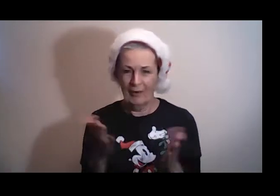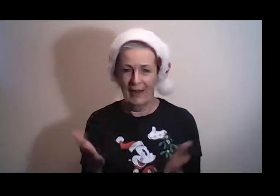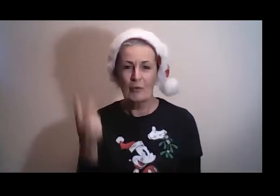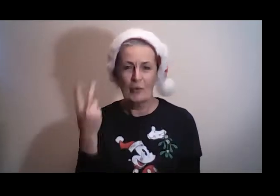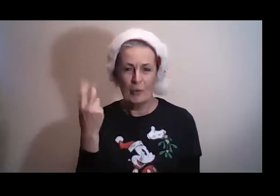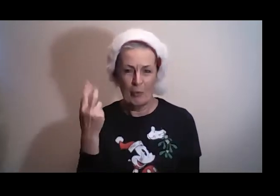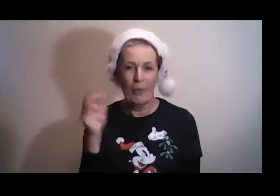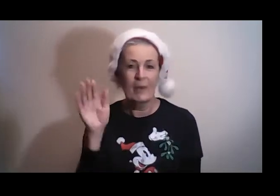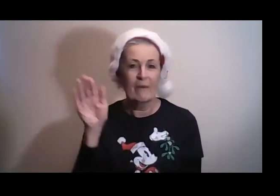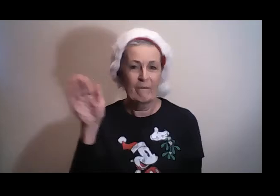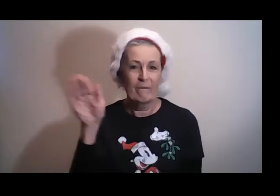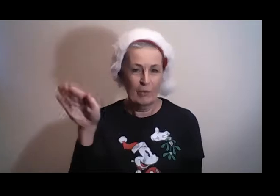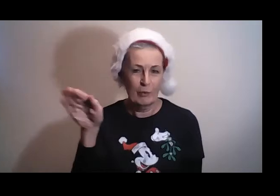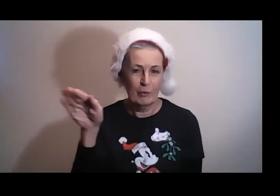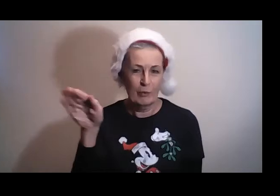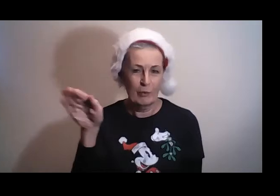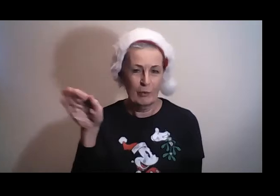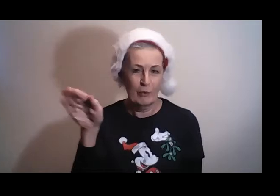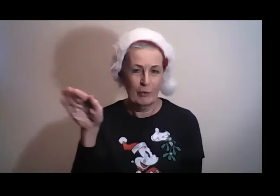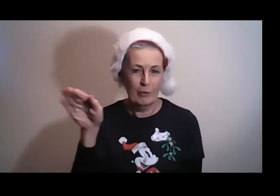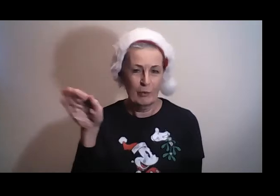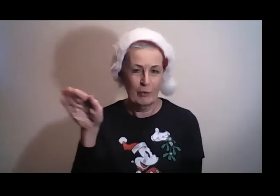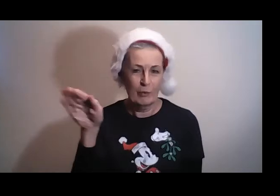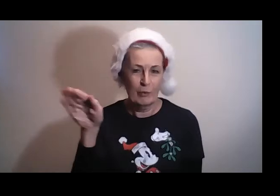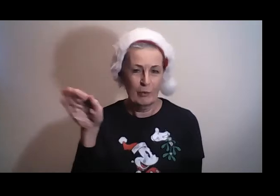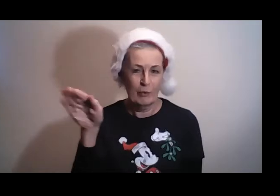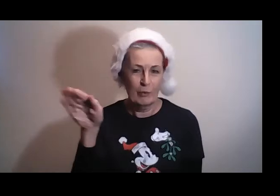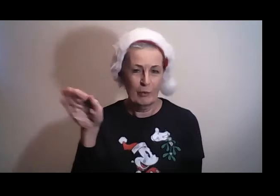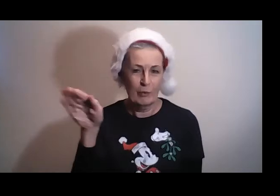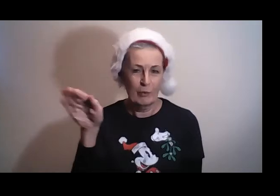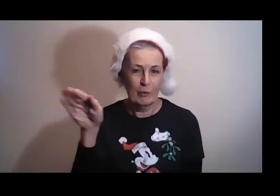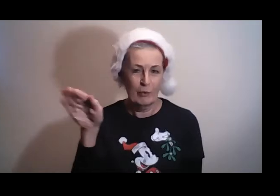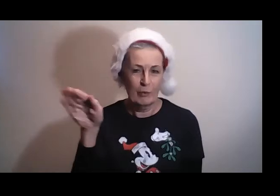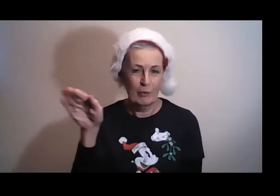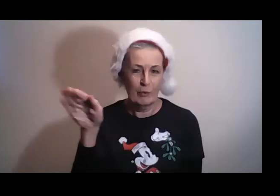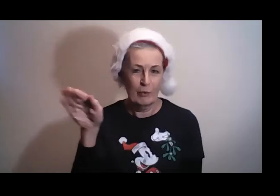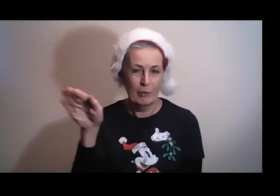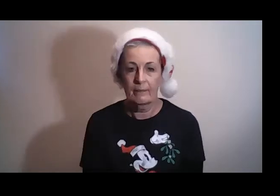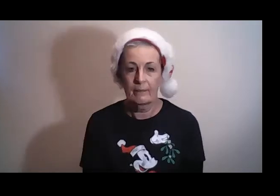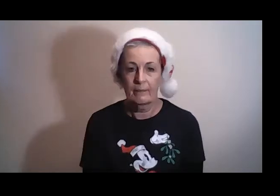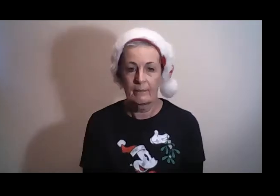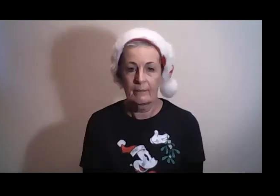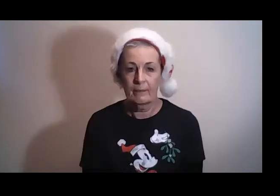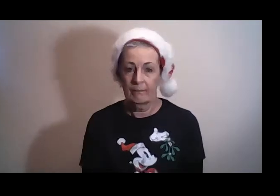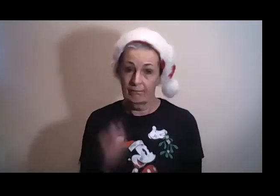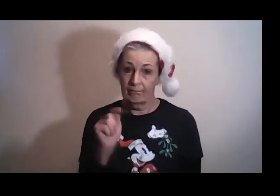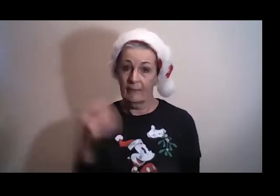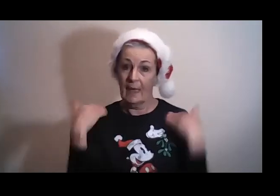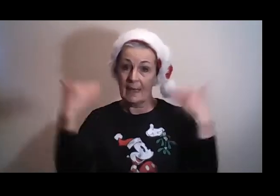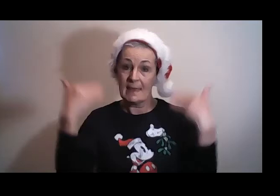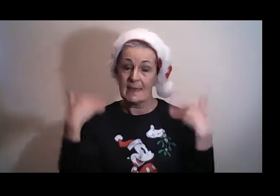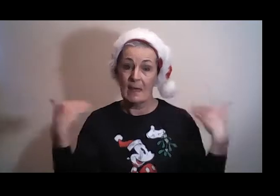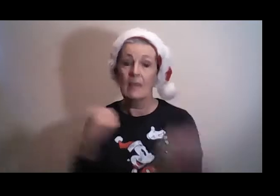And so this is exercise 10, which is cloud hands in horse